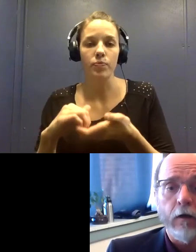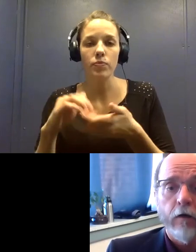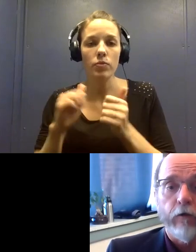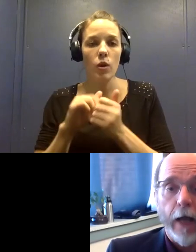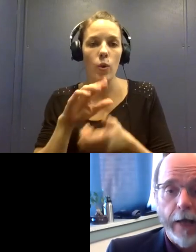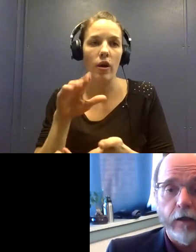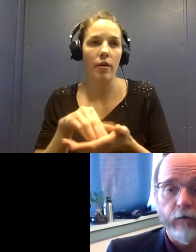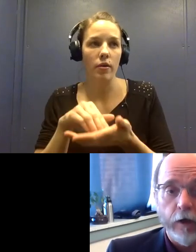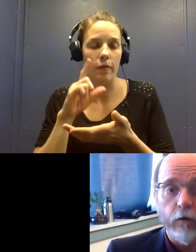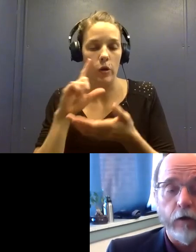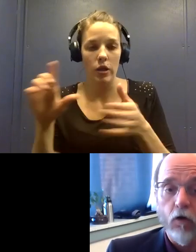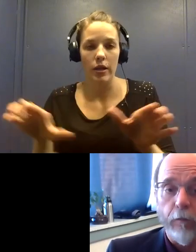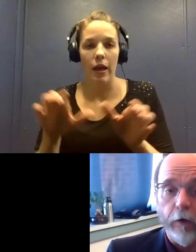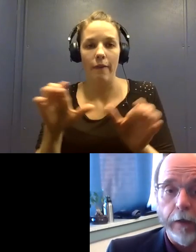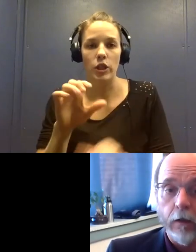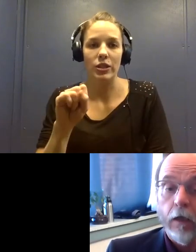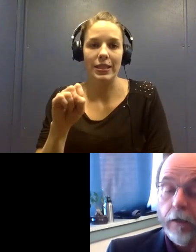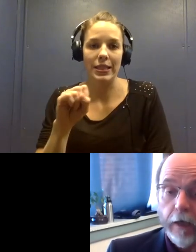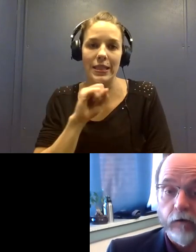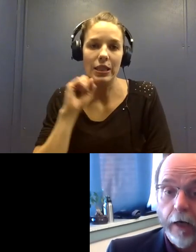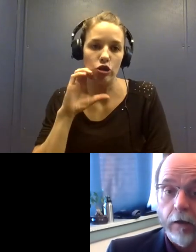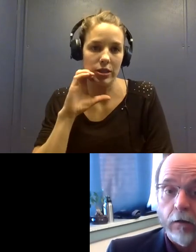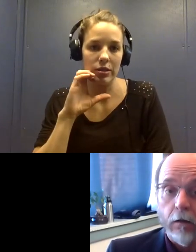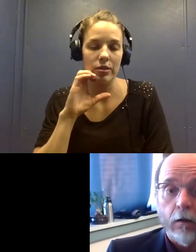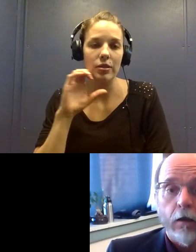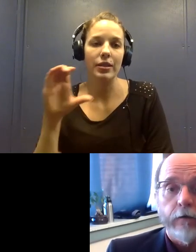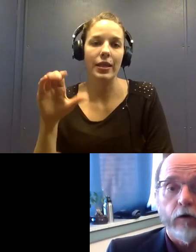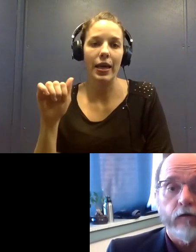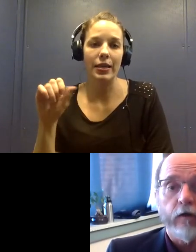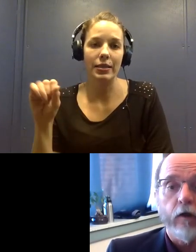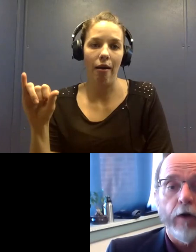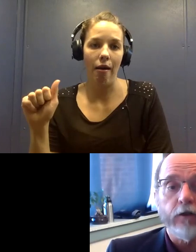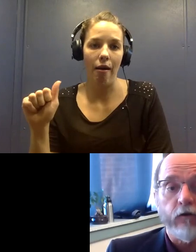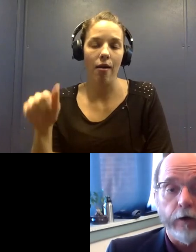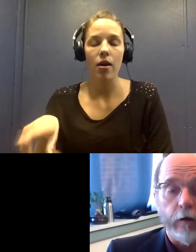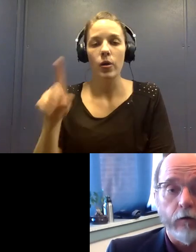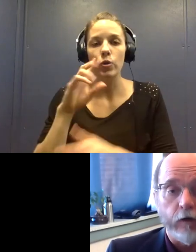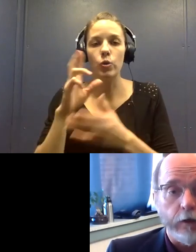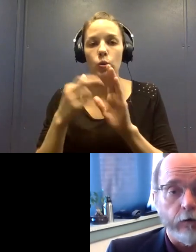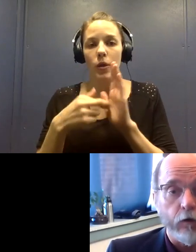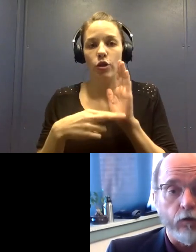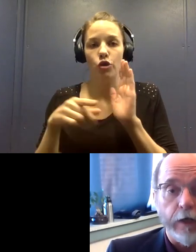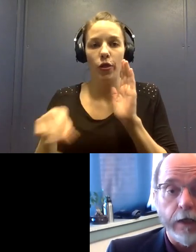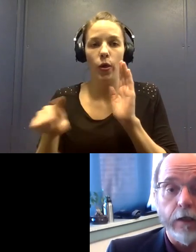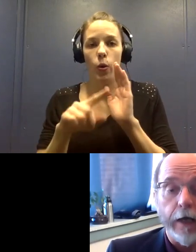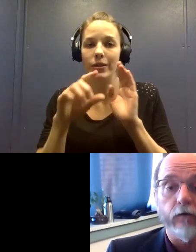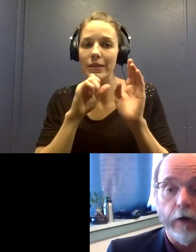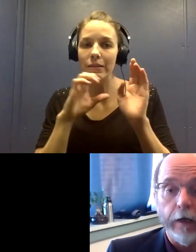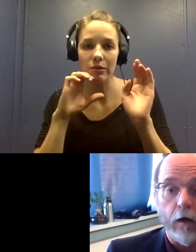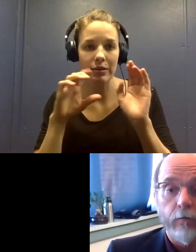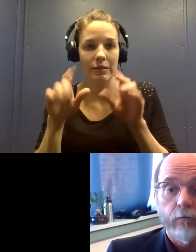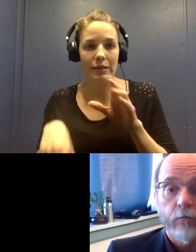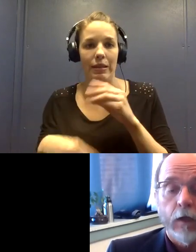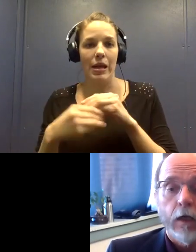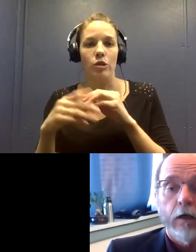Center for Active Seniors Incorporated, CASI, to assist in registering those seniors who need extra